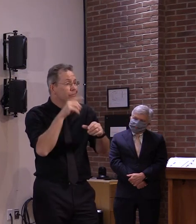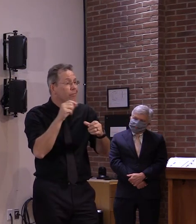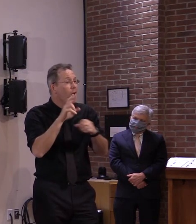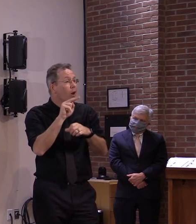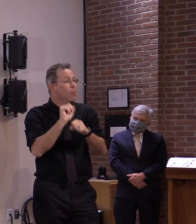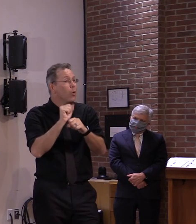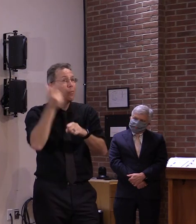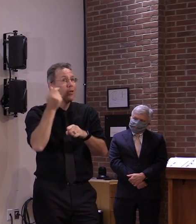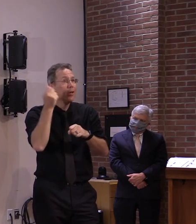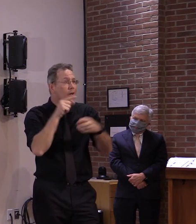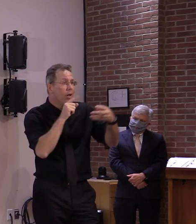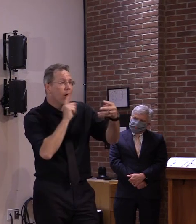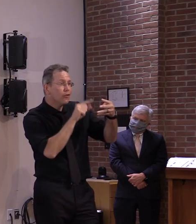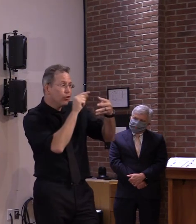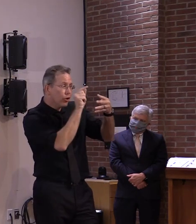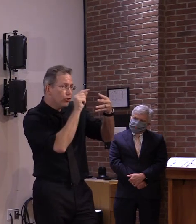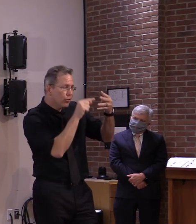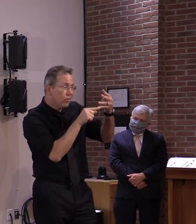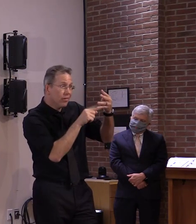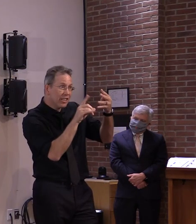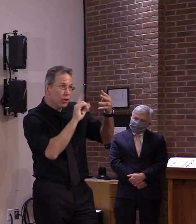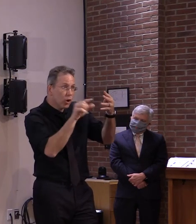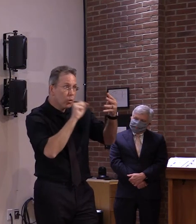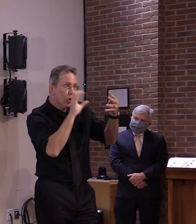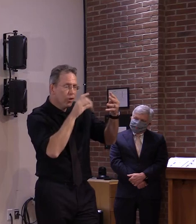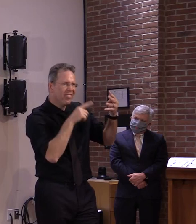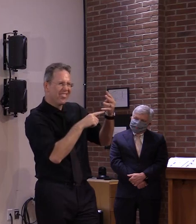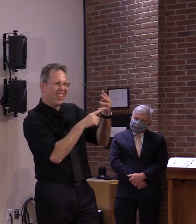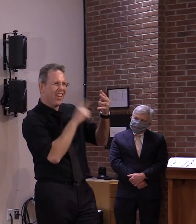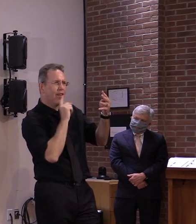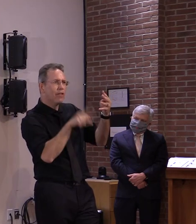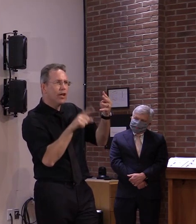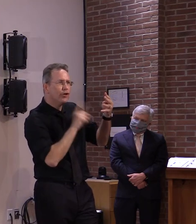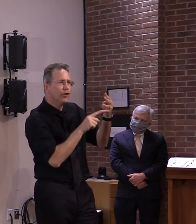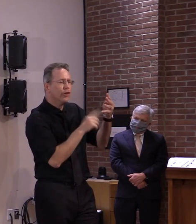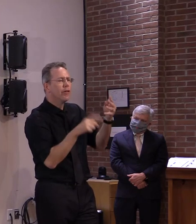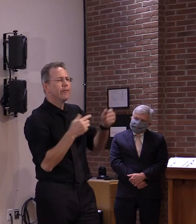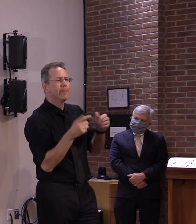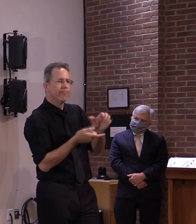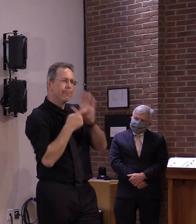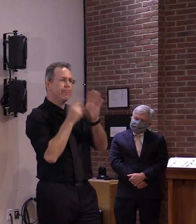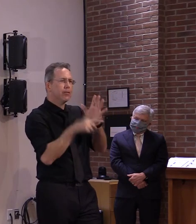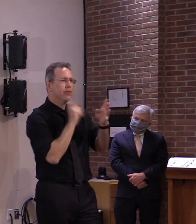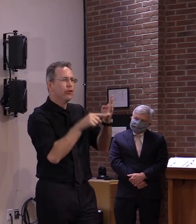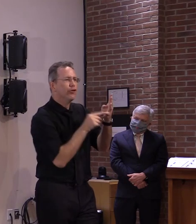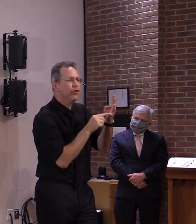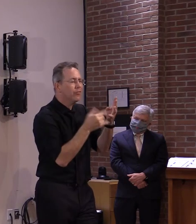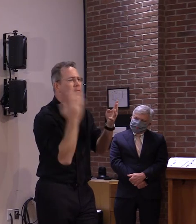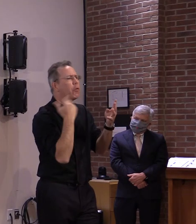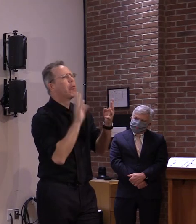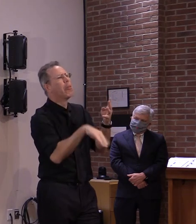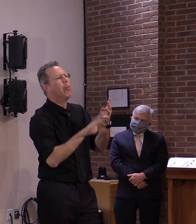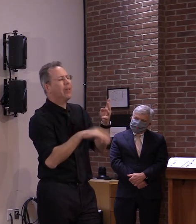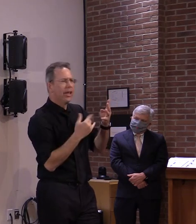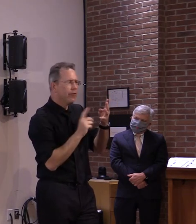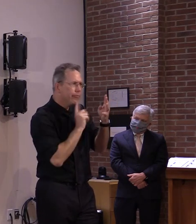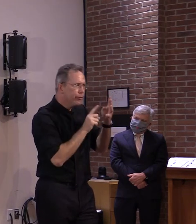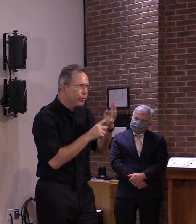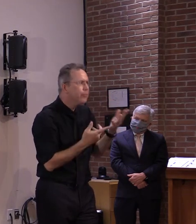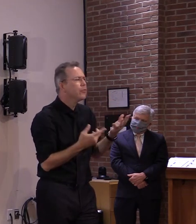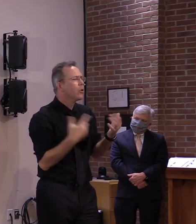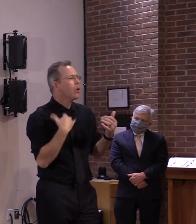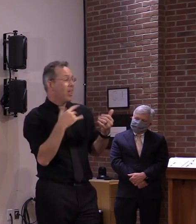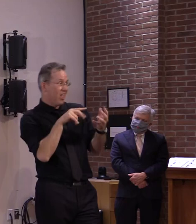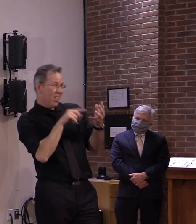available versus those who are unemployed. So we'll continue to monitor that, but I don't, we're